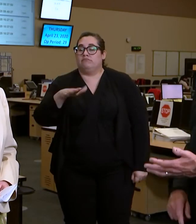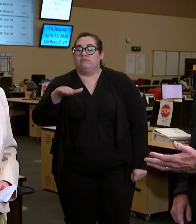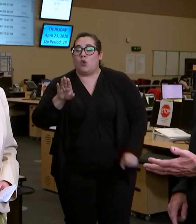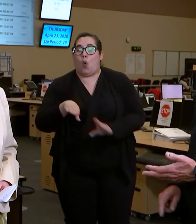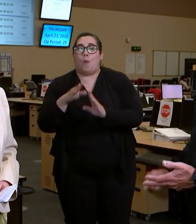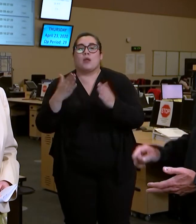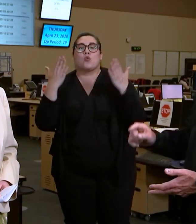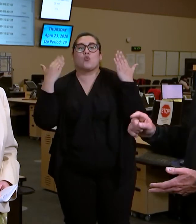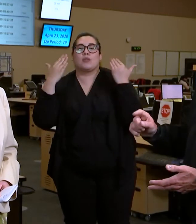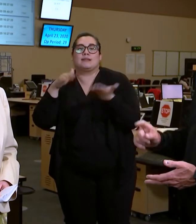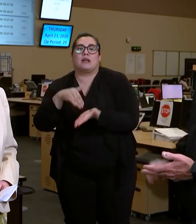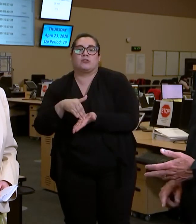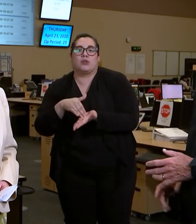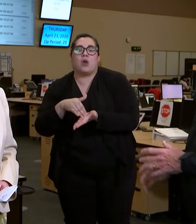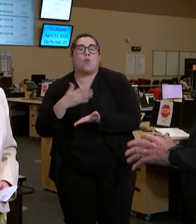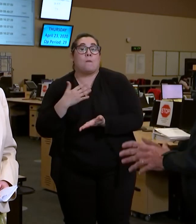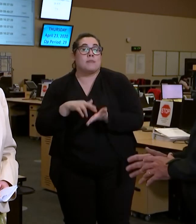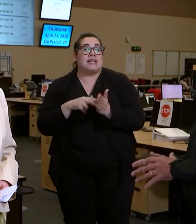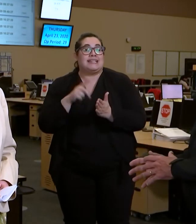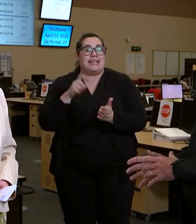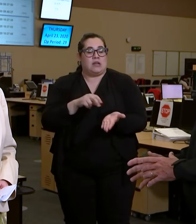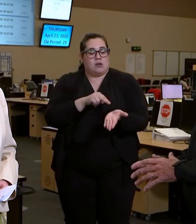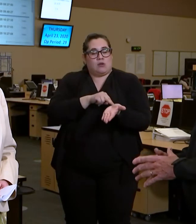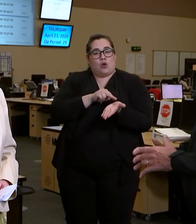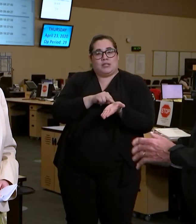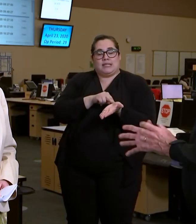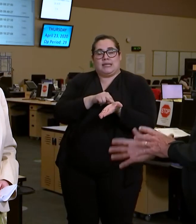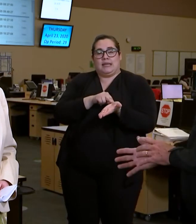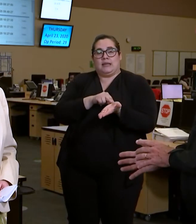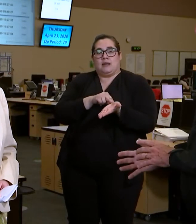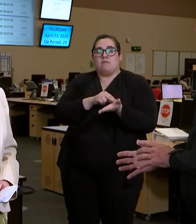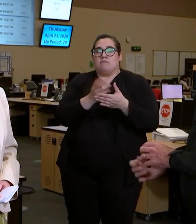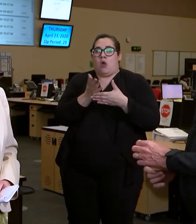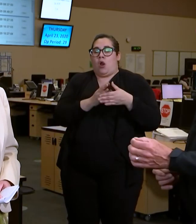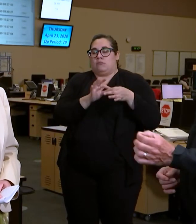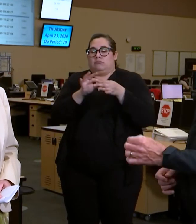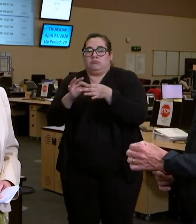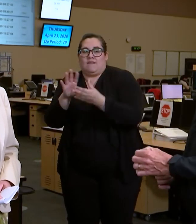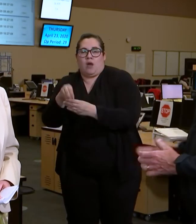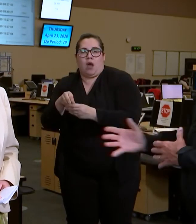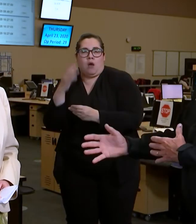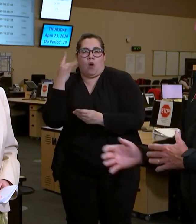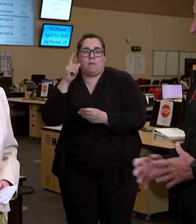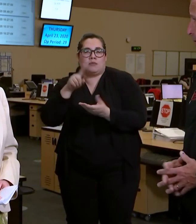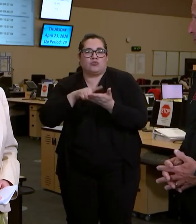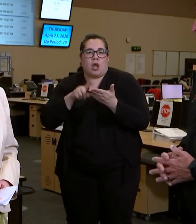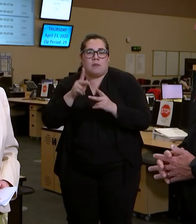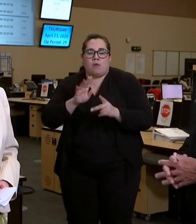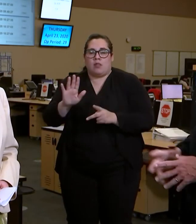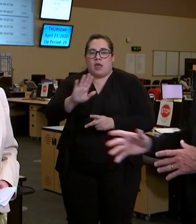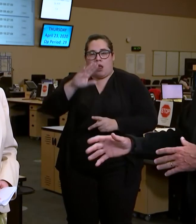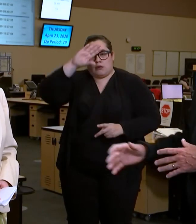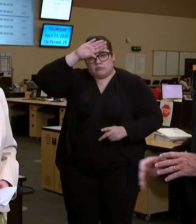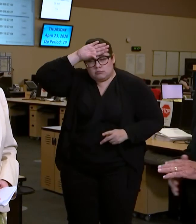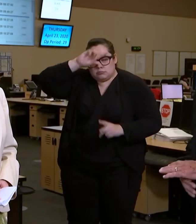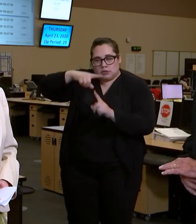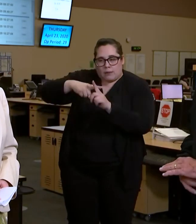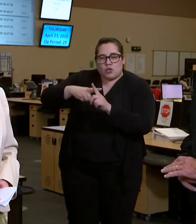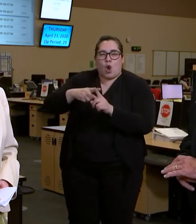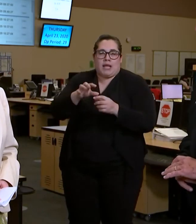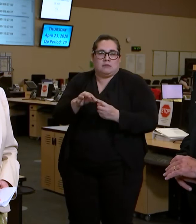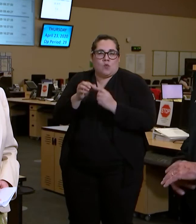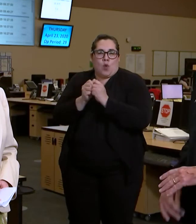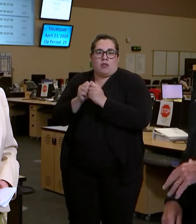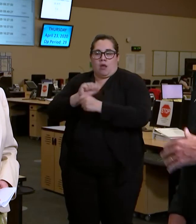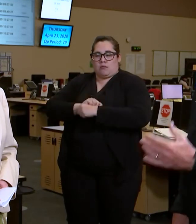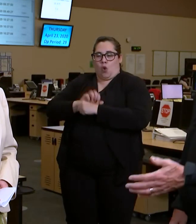open up a cooling center. We would need a nursing component of that because we got to check folks' temperatures with COVID going on.